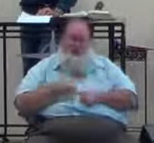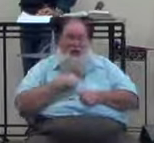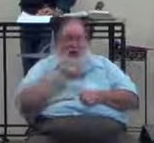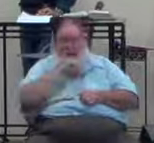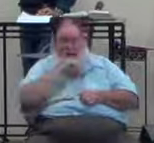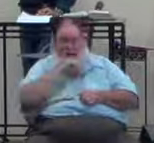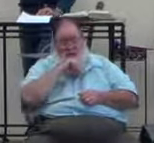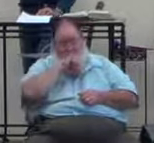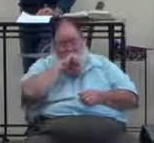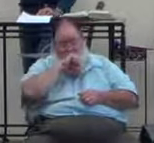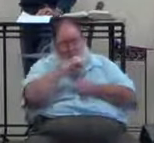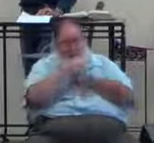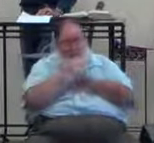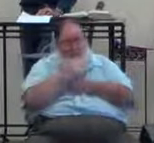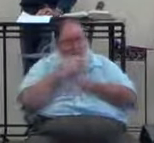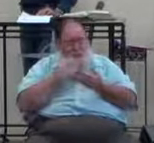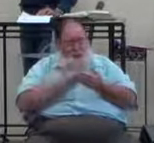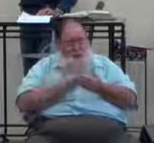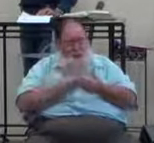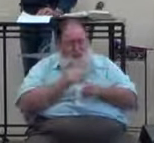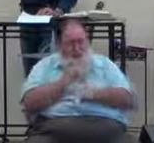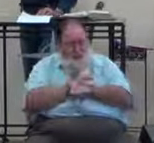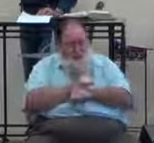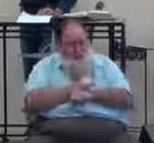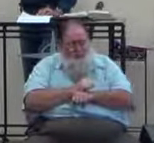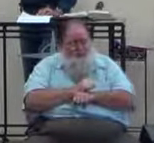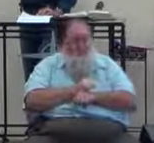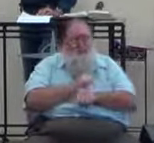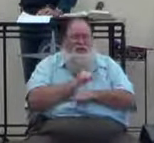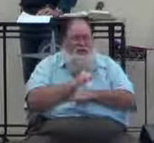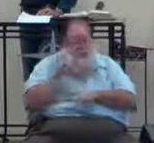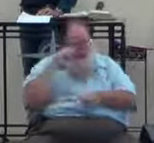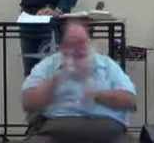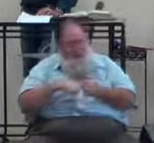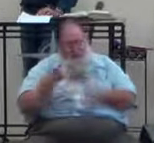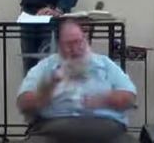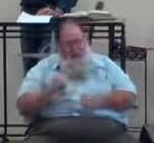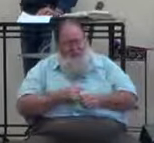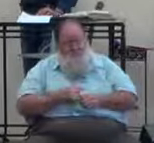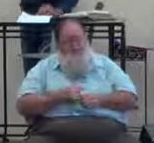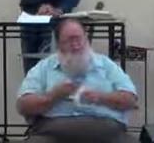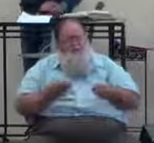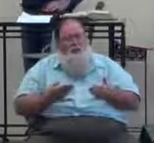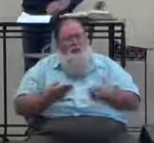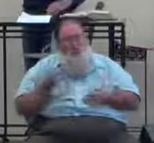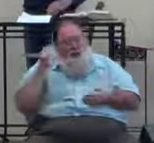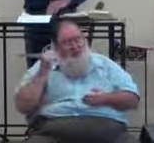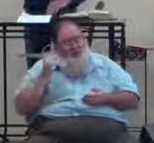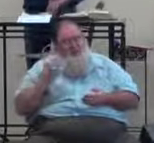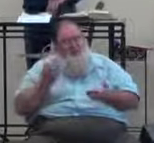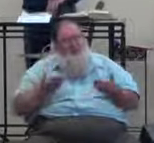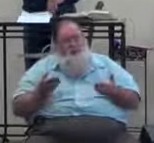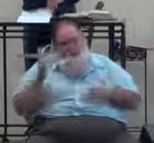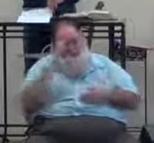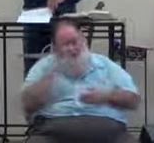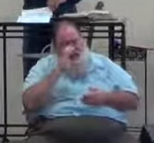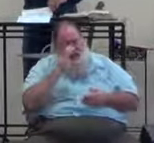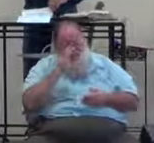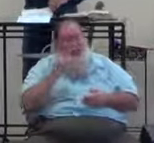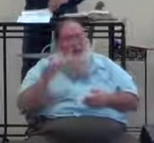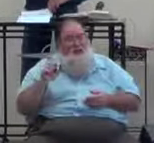me. And it works for everybody else because that's what they're seeking, what they need. The